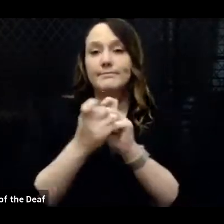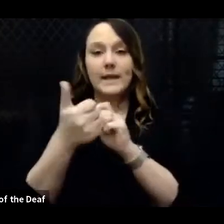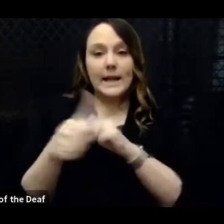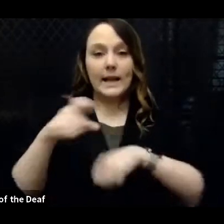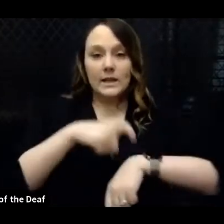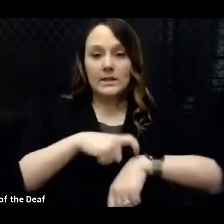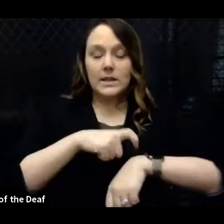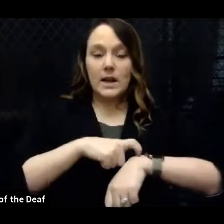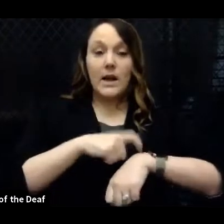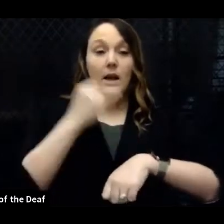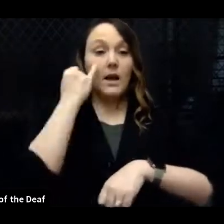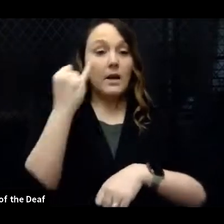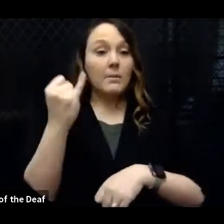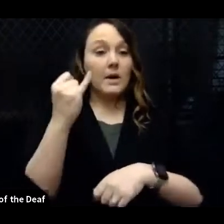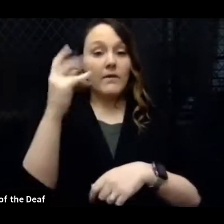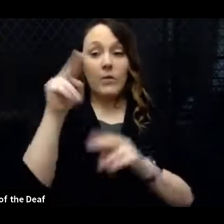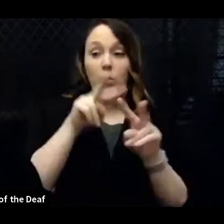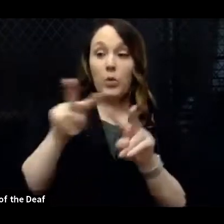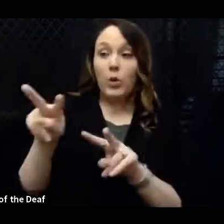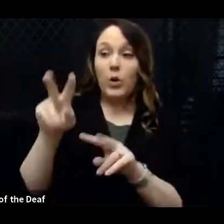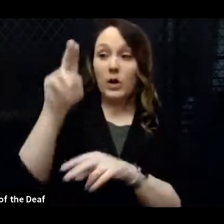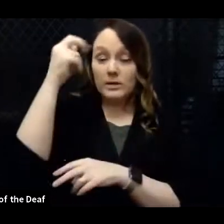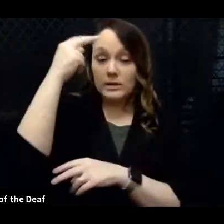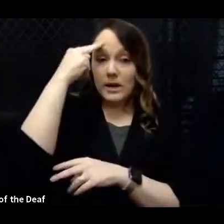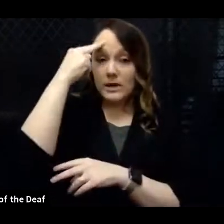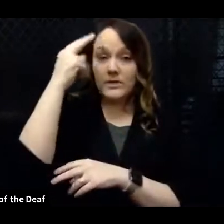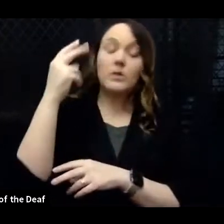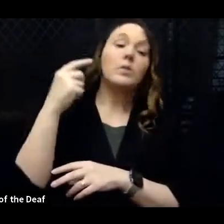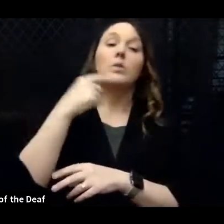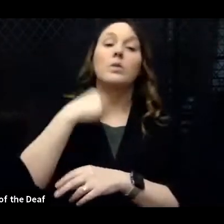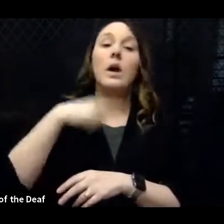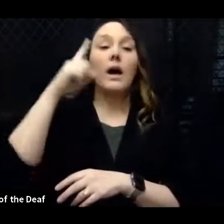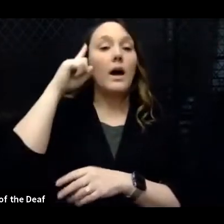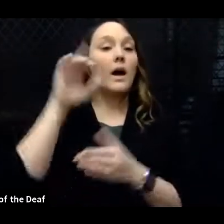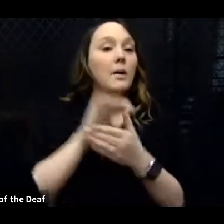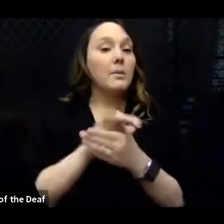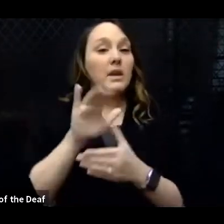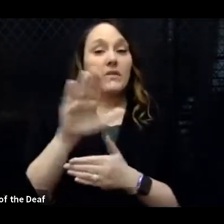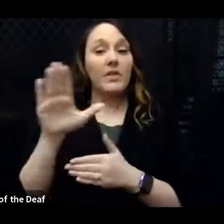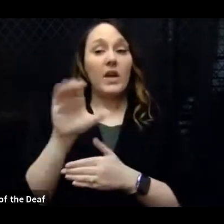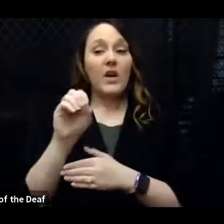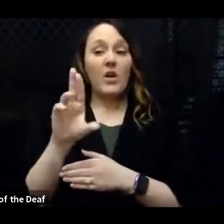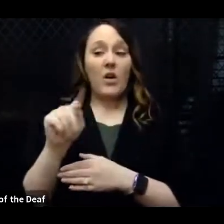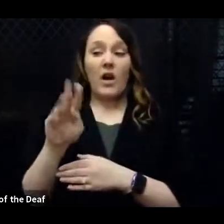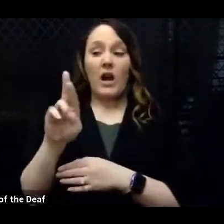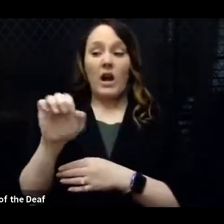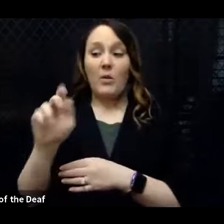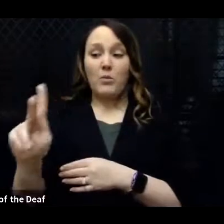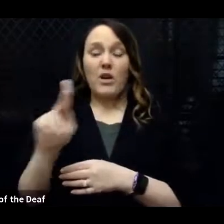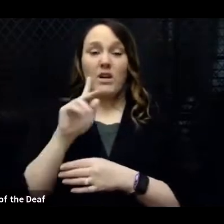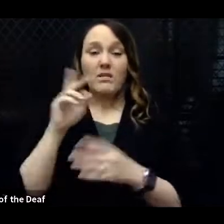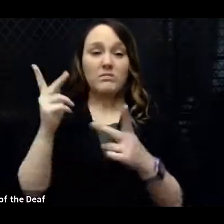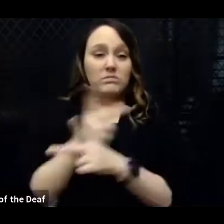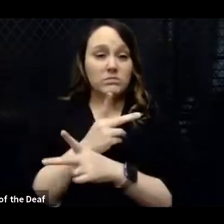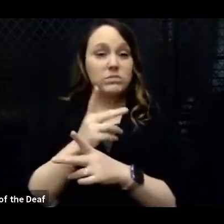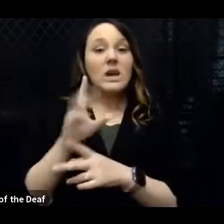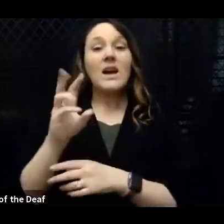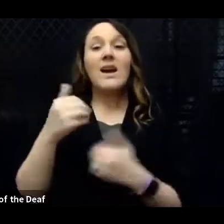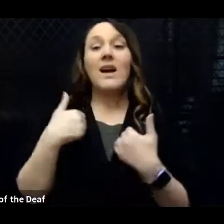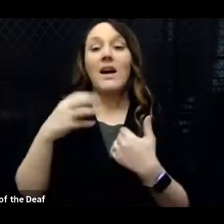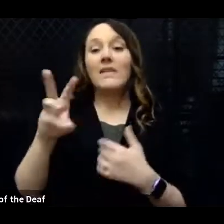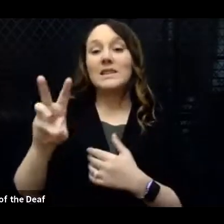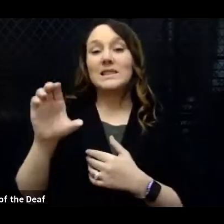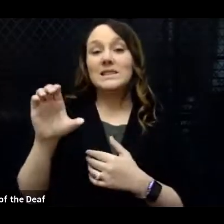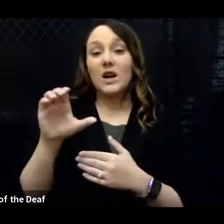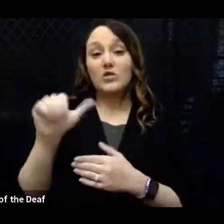we take the case of Nashville, I believe when their outbreak really got up and running, they had 600 cases in